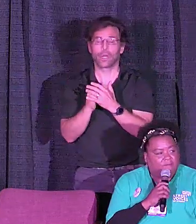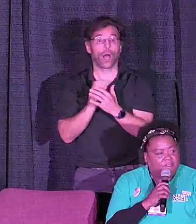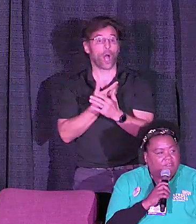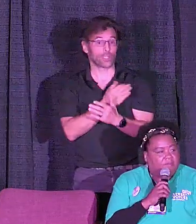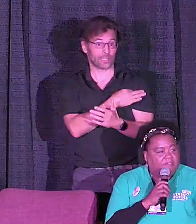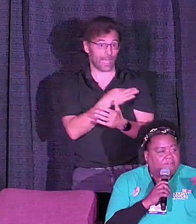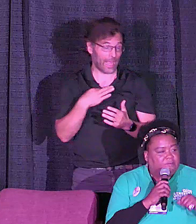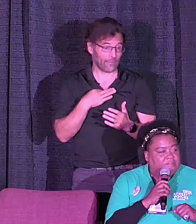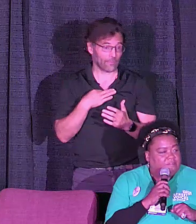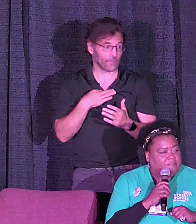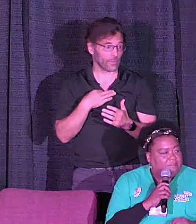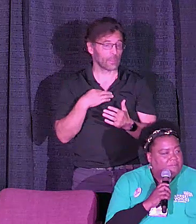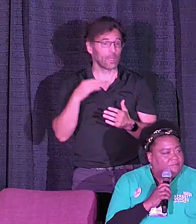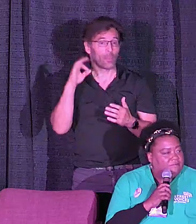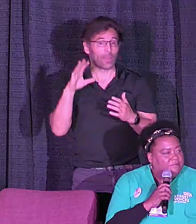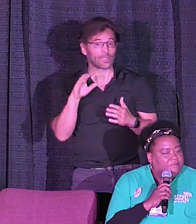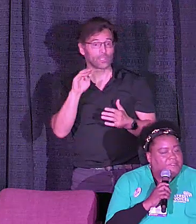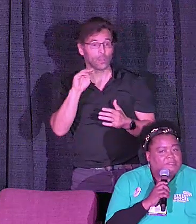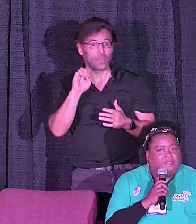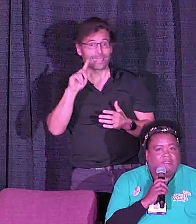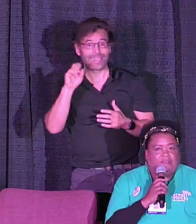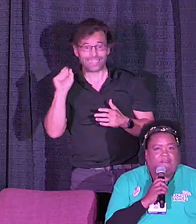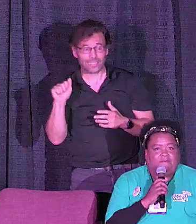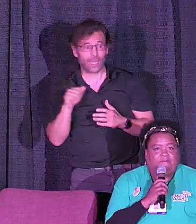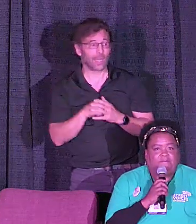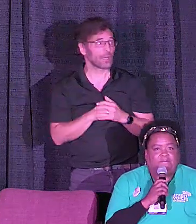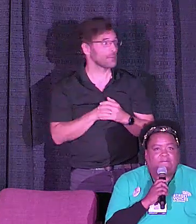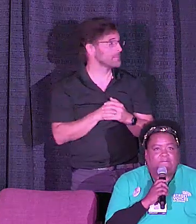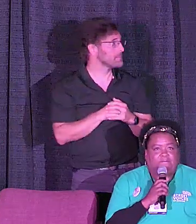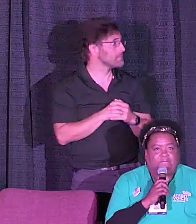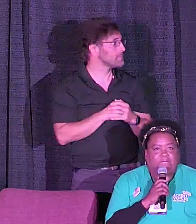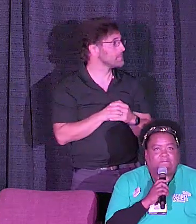staff, Pastor Melissa,